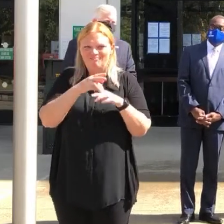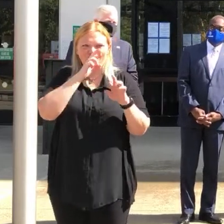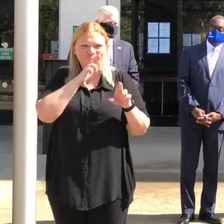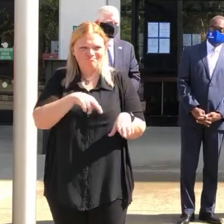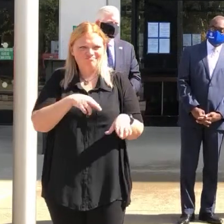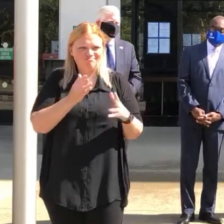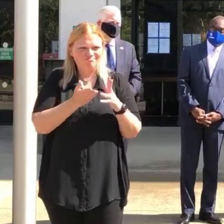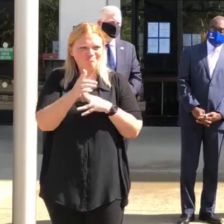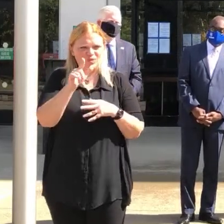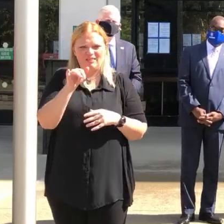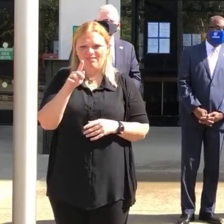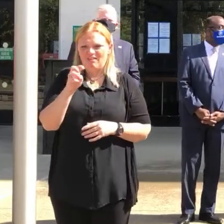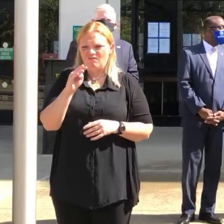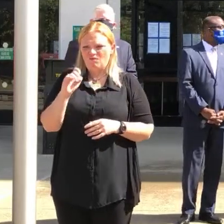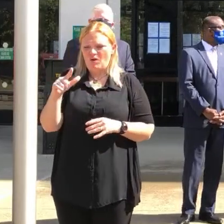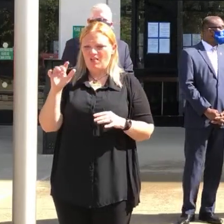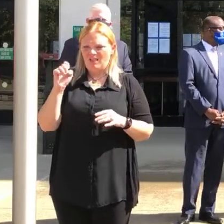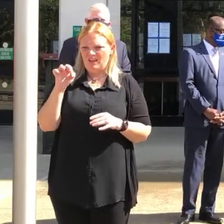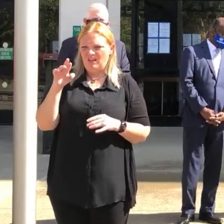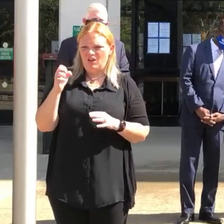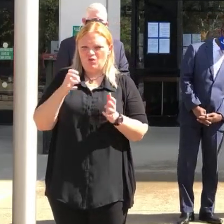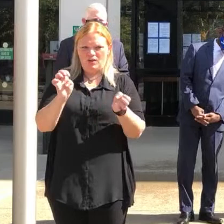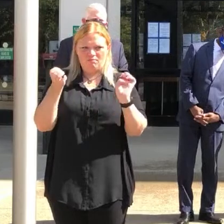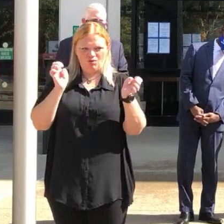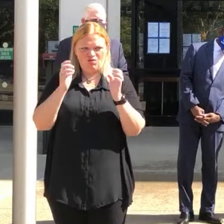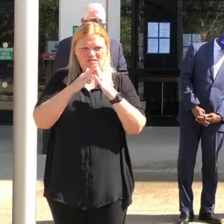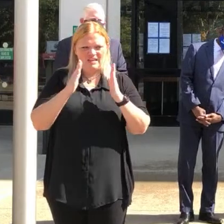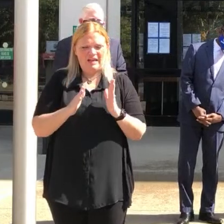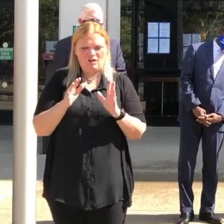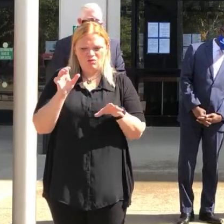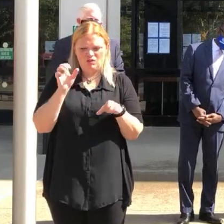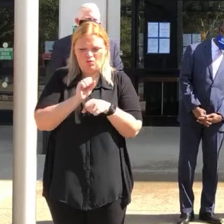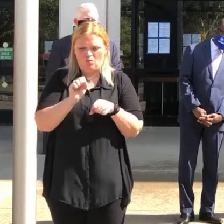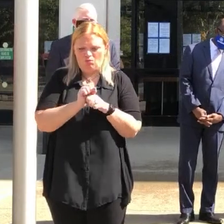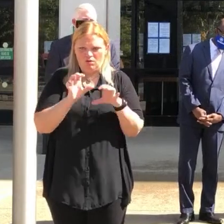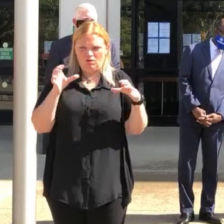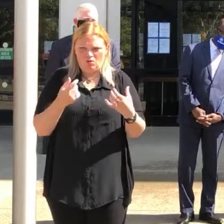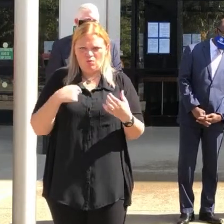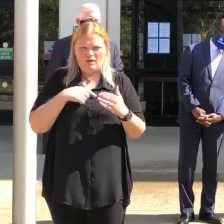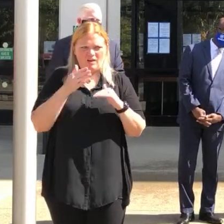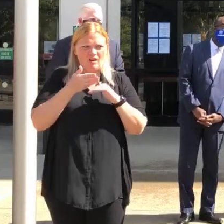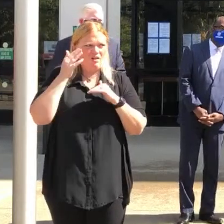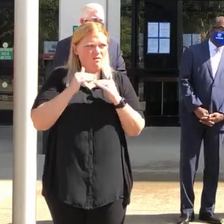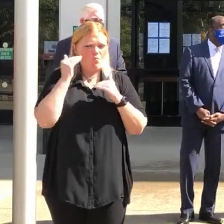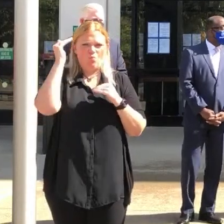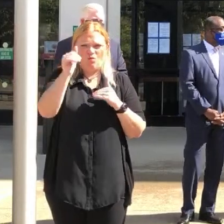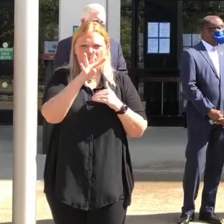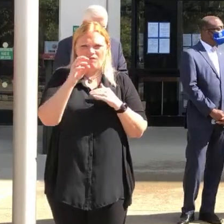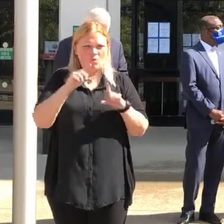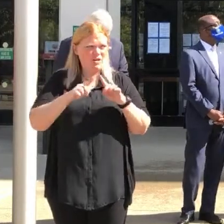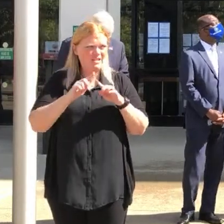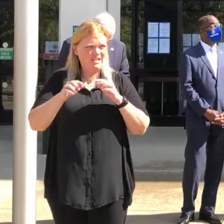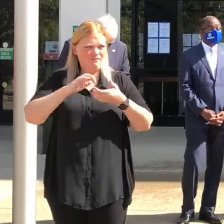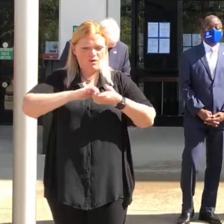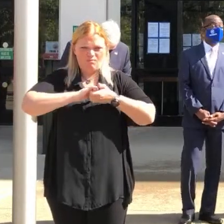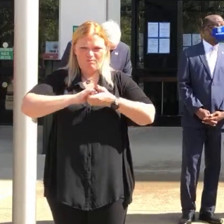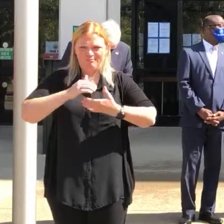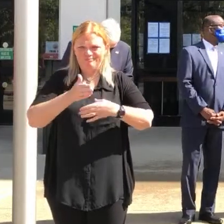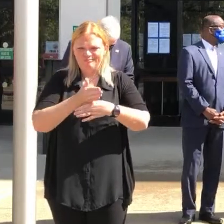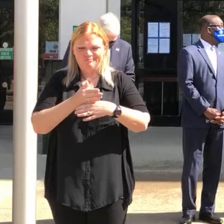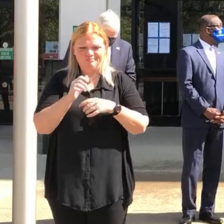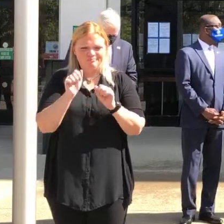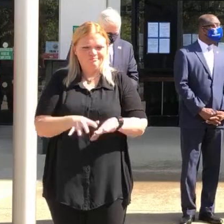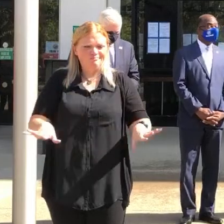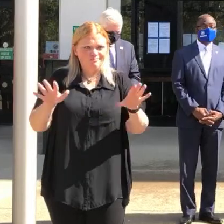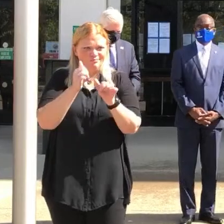it was through the Live Well Erie Emergency Housing Task Force, where we have over 40 different partners expanding every sector of